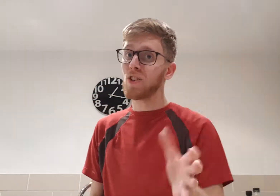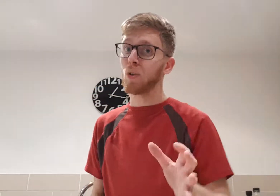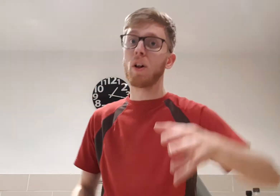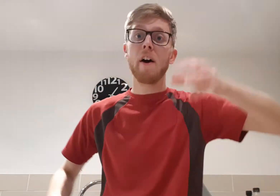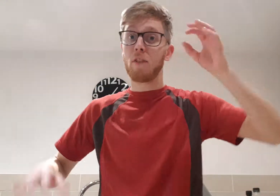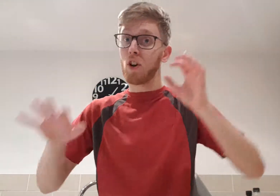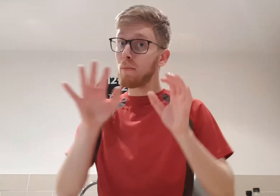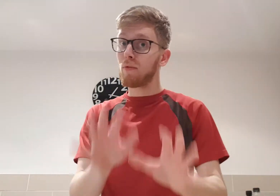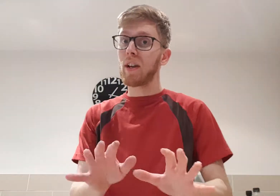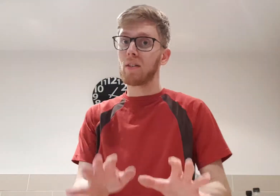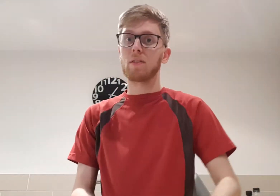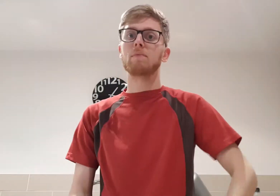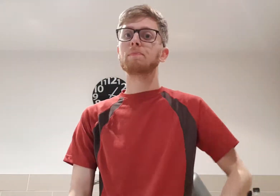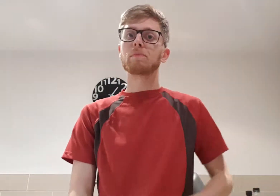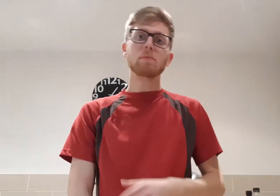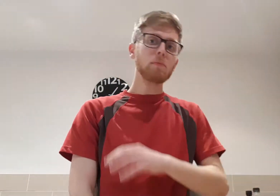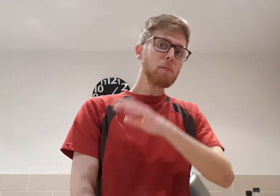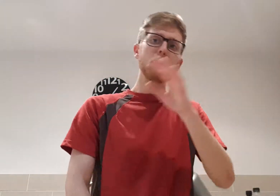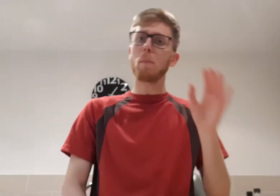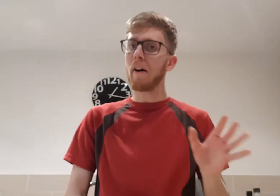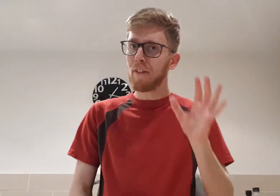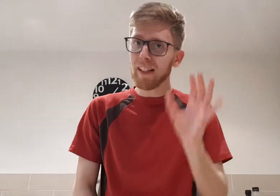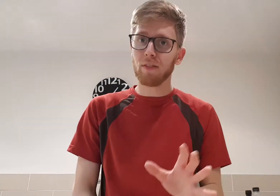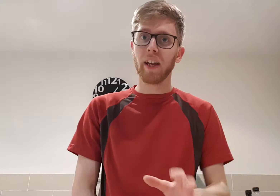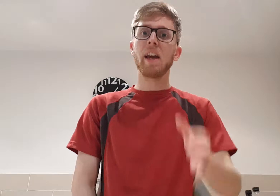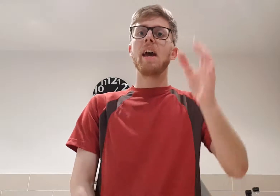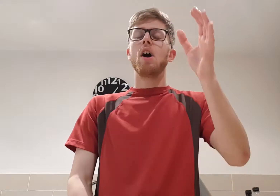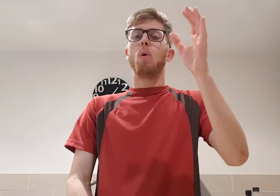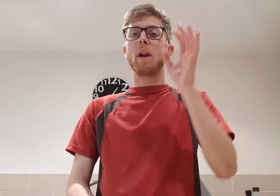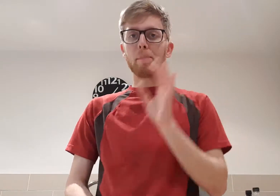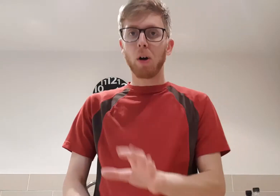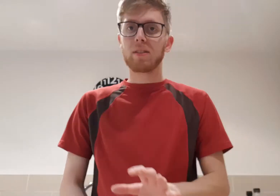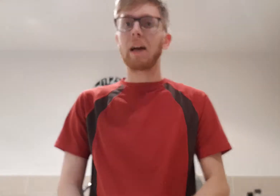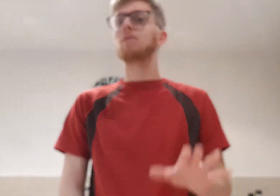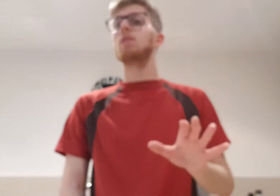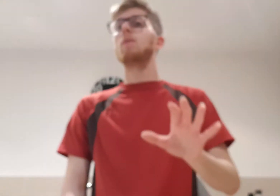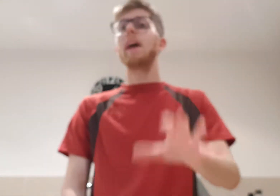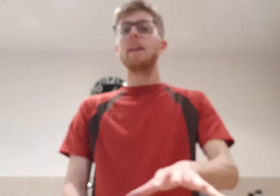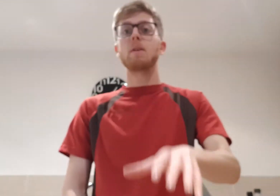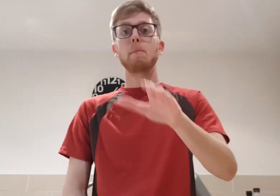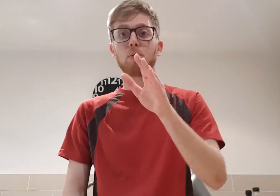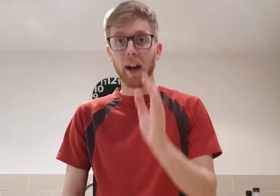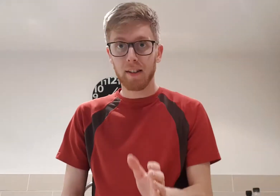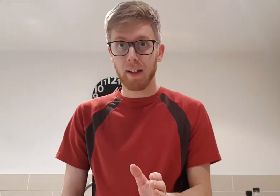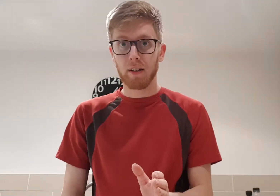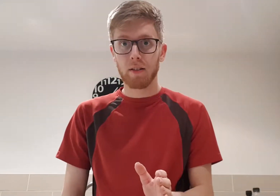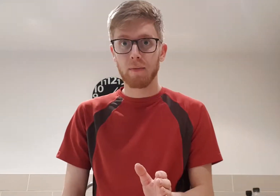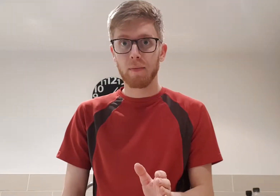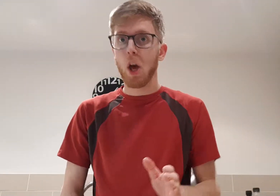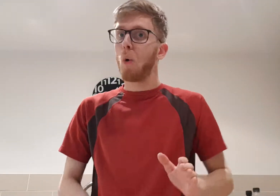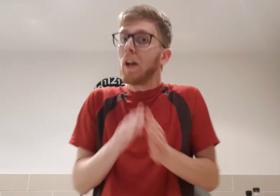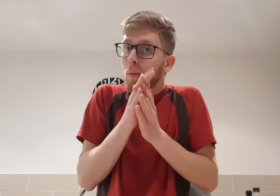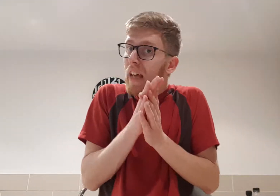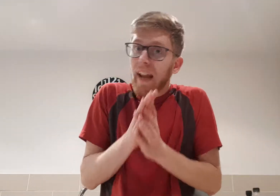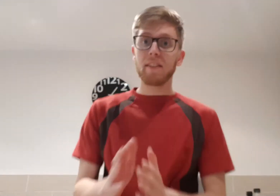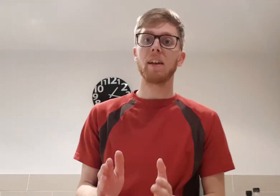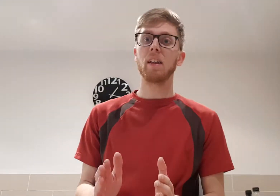essential for a number of reasons. But effectively, what it boils down to is practice. When it comes to anything in